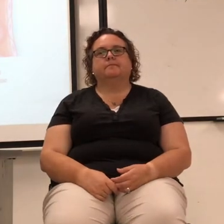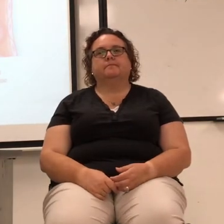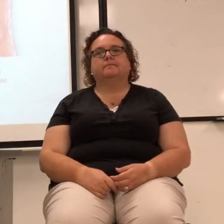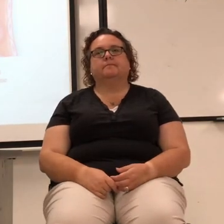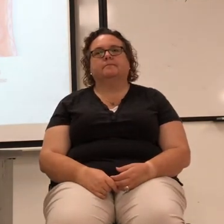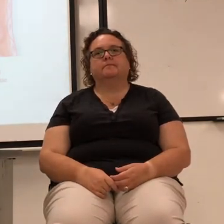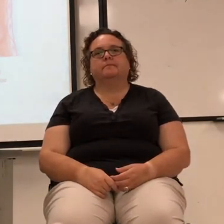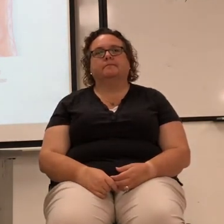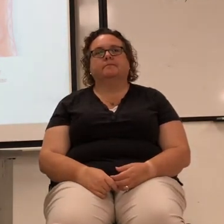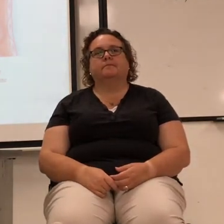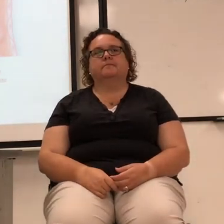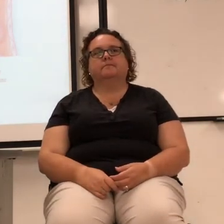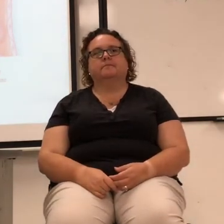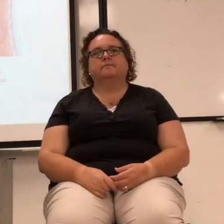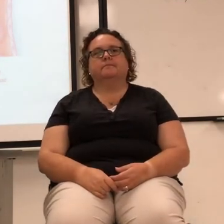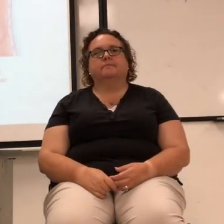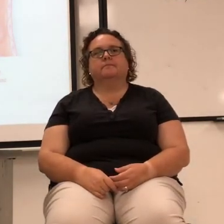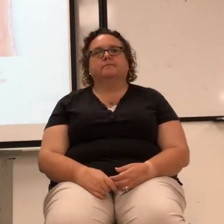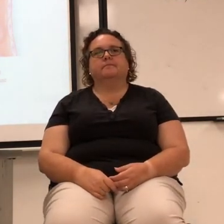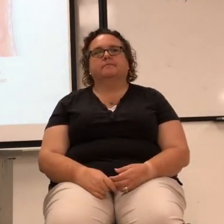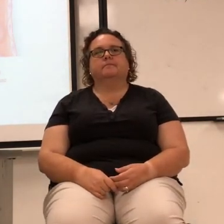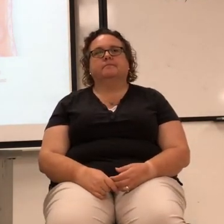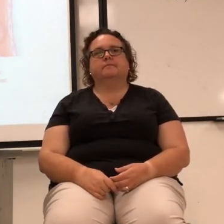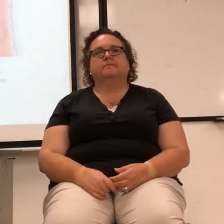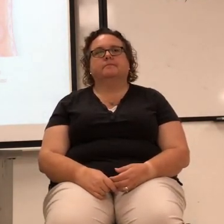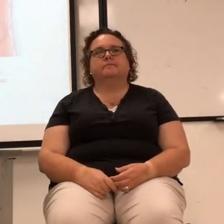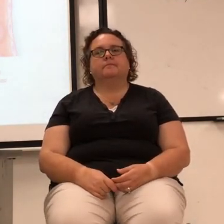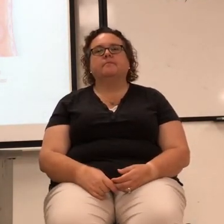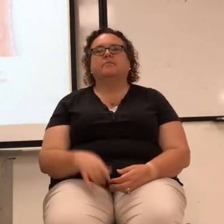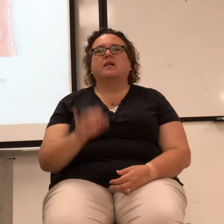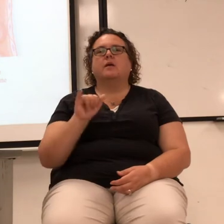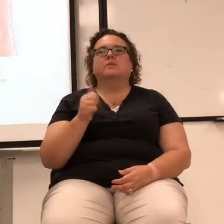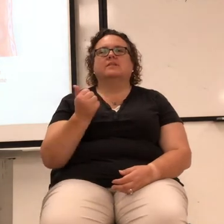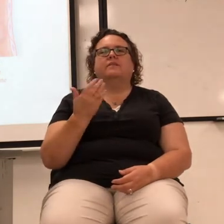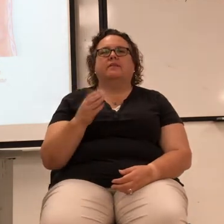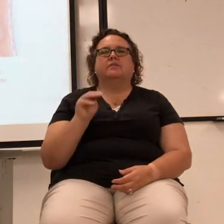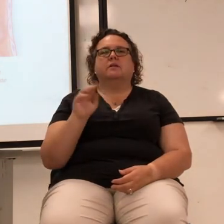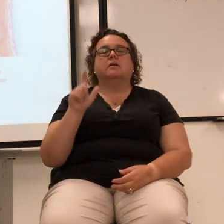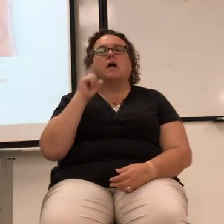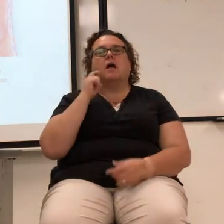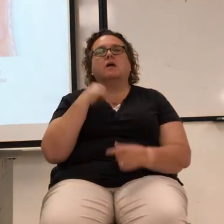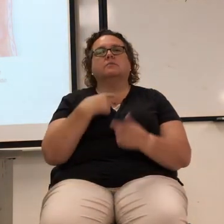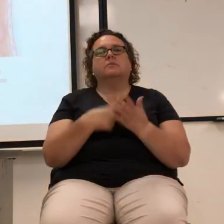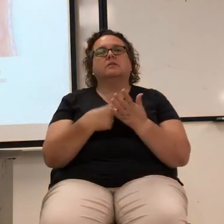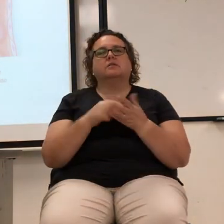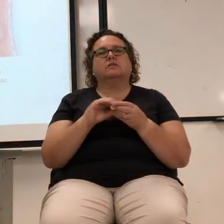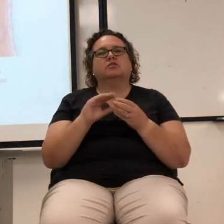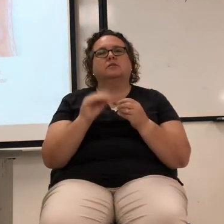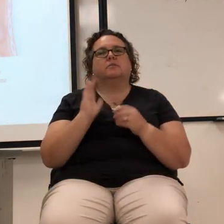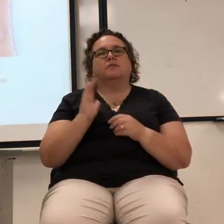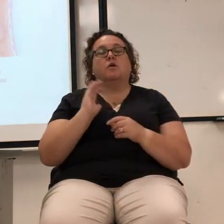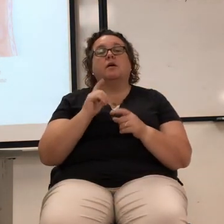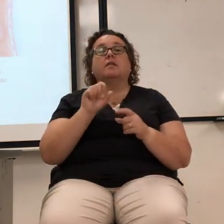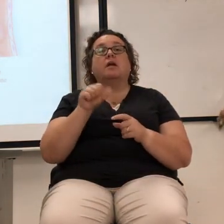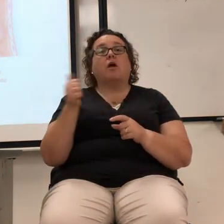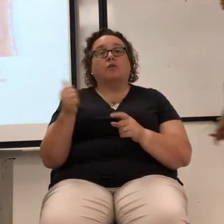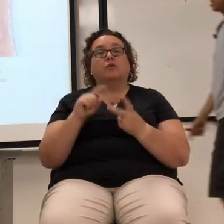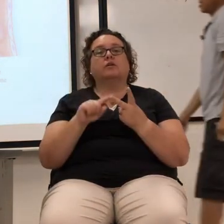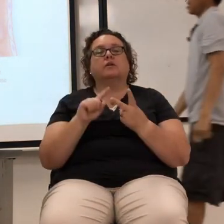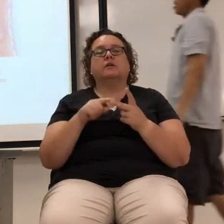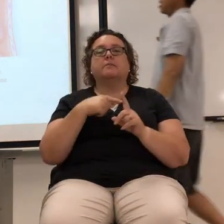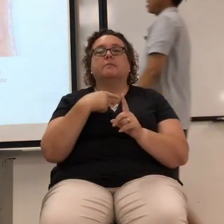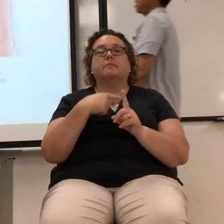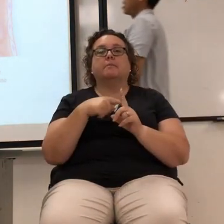Concentration low. That was that 15 millimolar I talked about before. Well, the other thing is you're pumping out positive